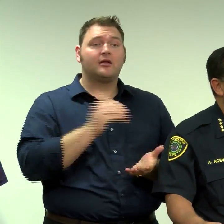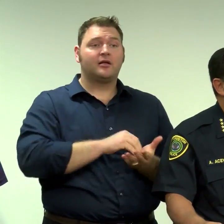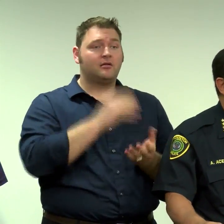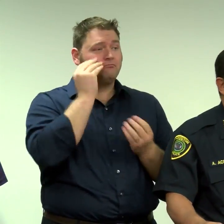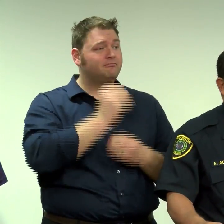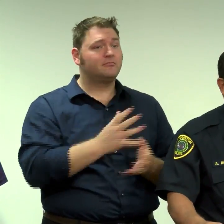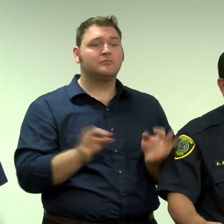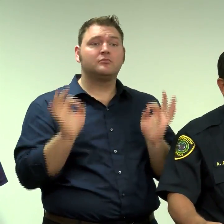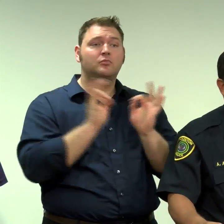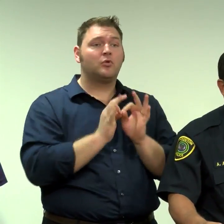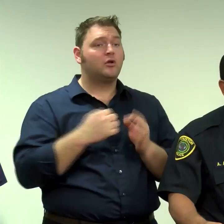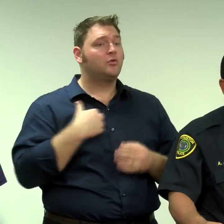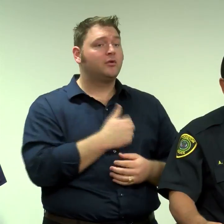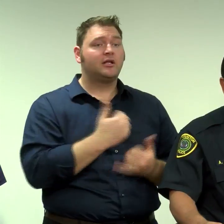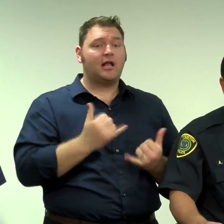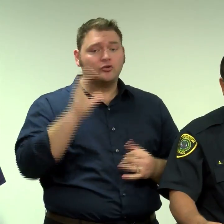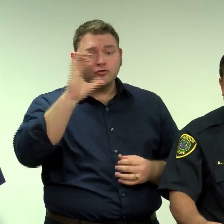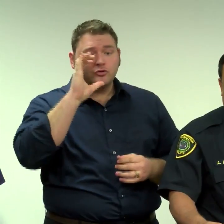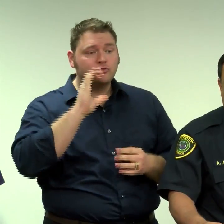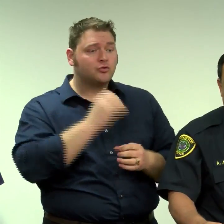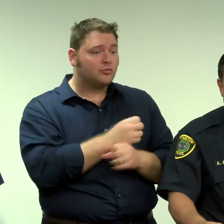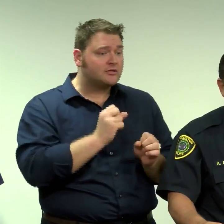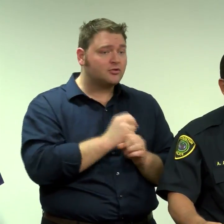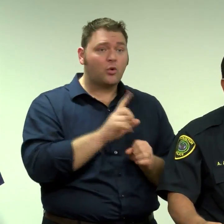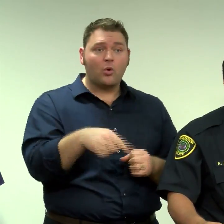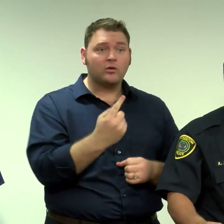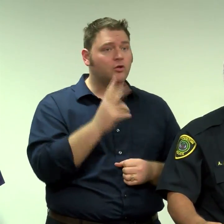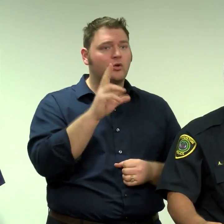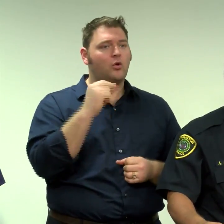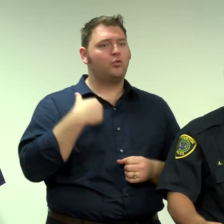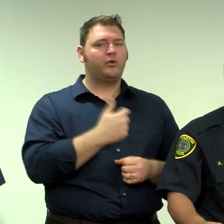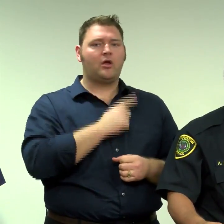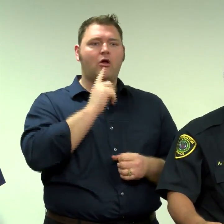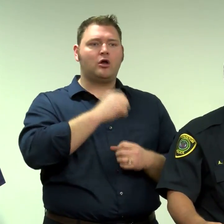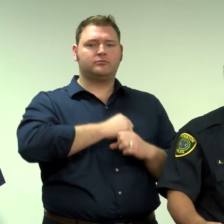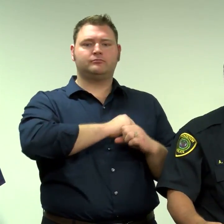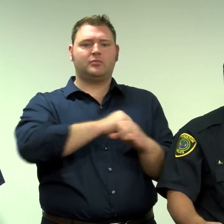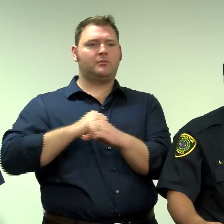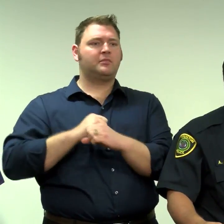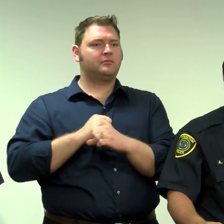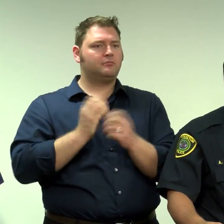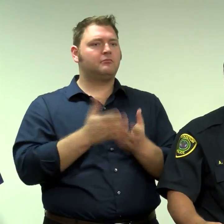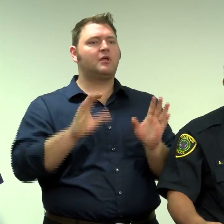we're not just in a search and rescue mode. We're still in a law enforcement and public safety mode.